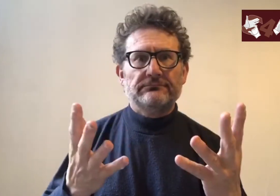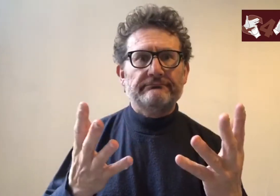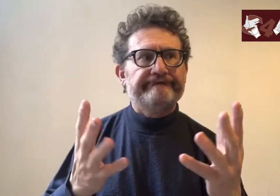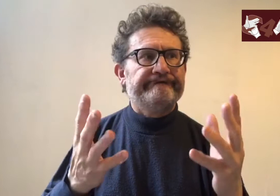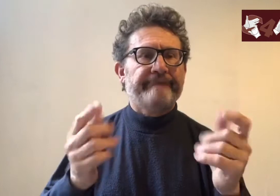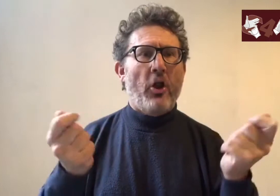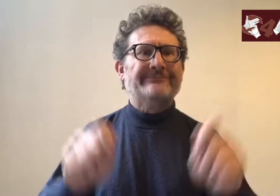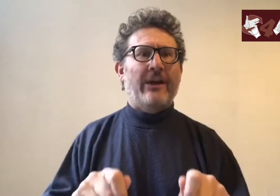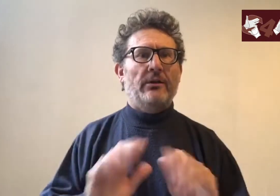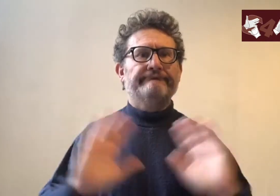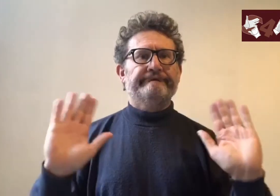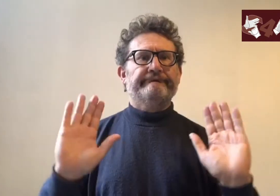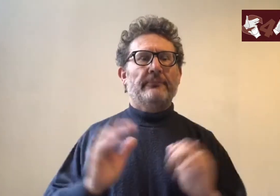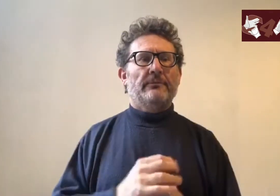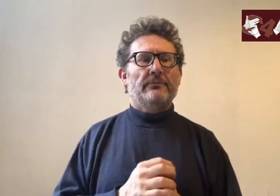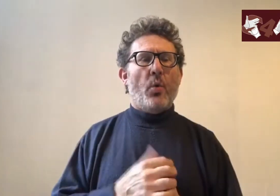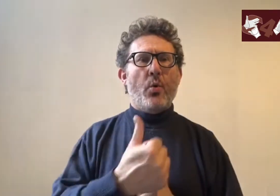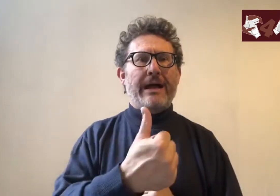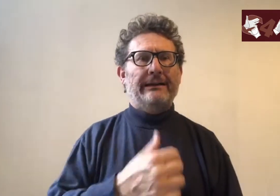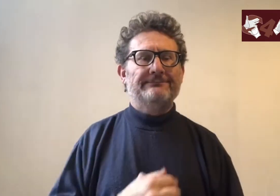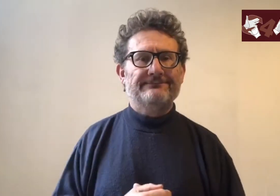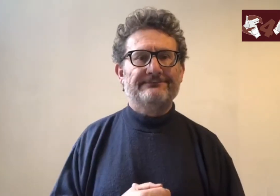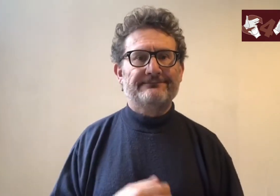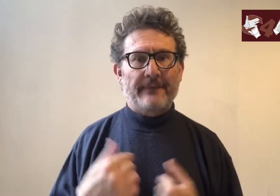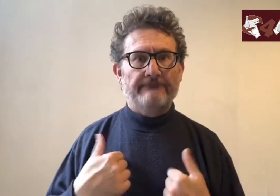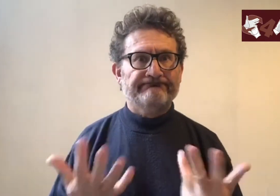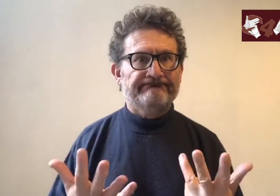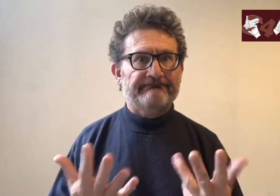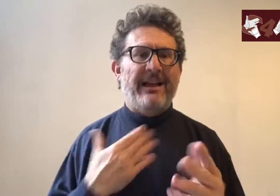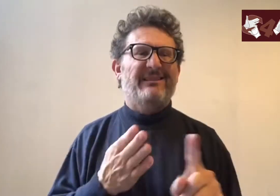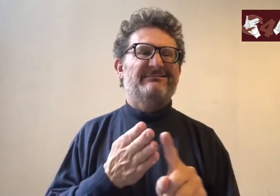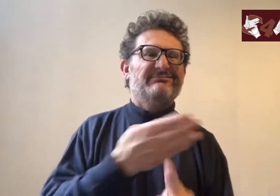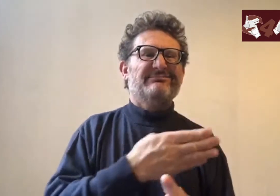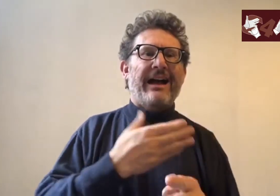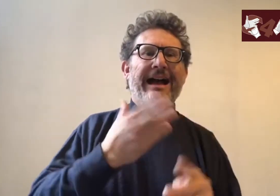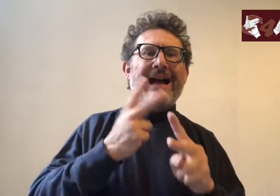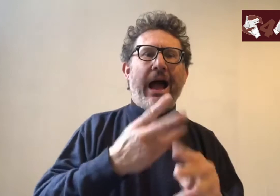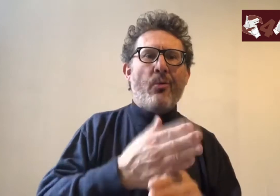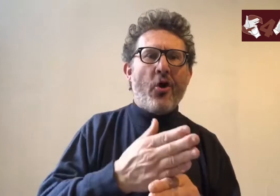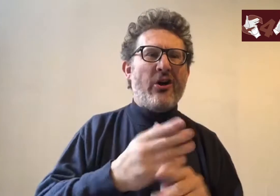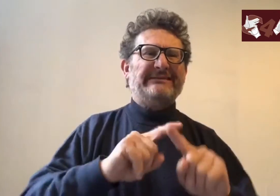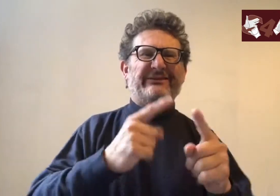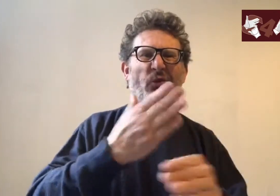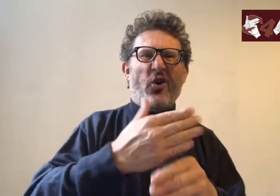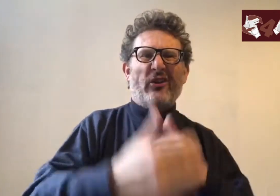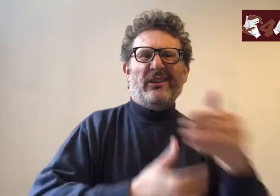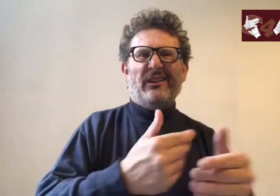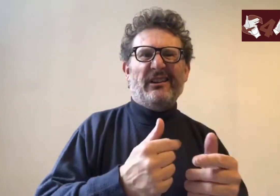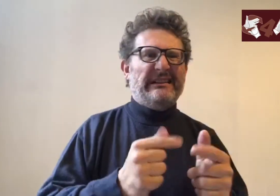It meant that my teaching came to an end, which I had to accept because we entered lockdown. And so I ended